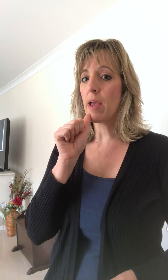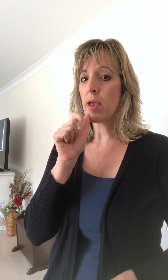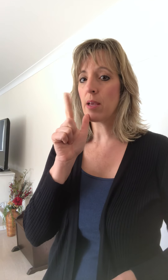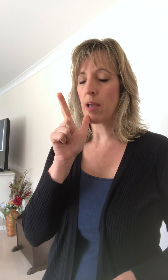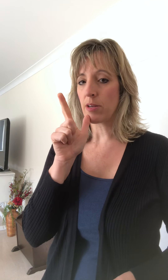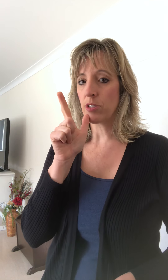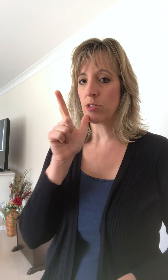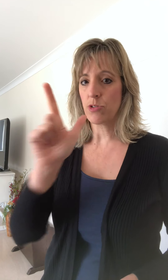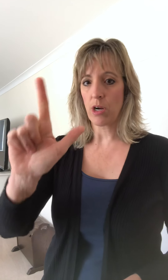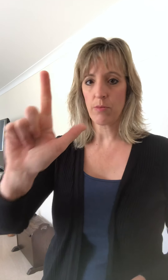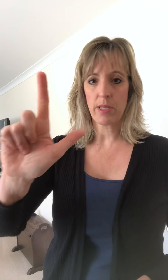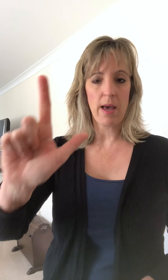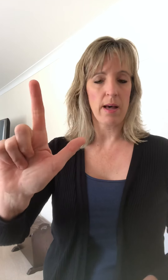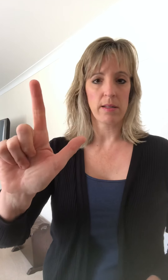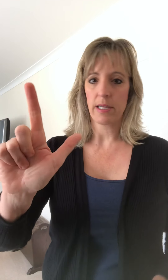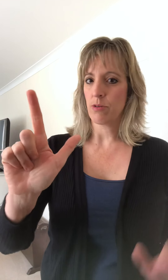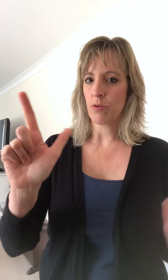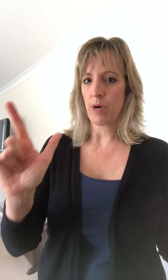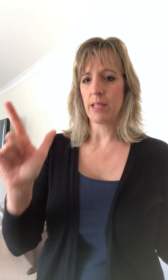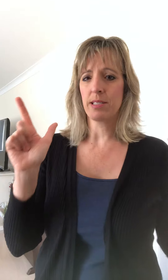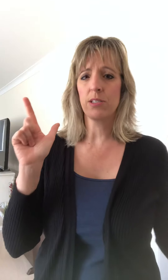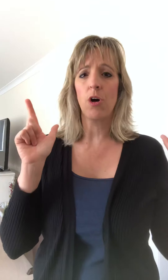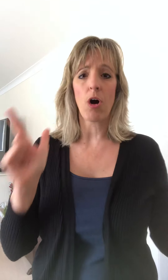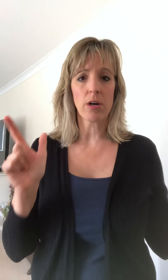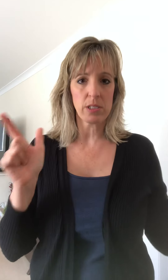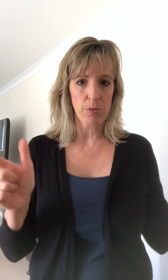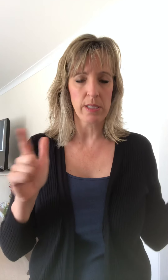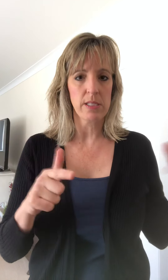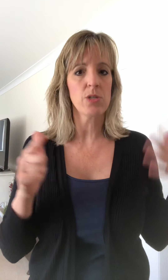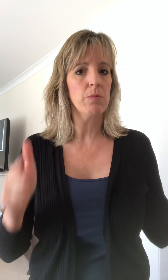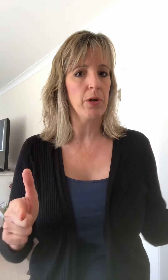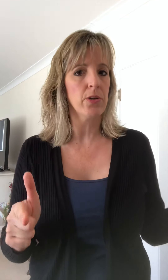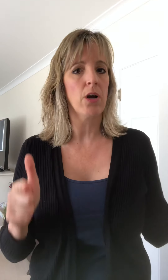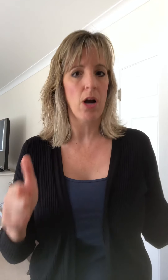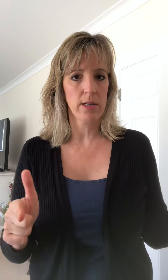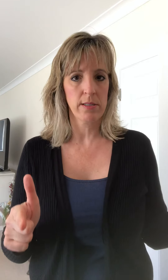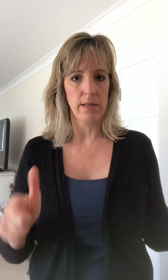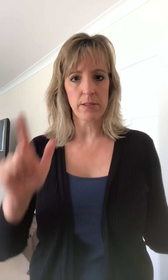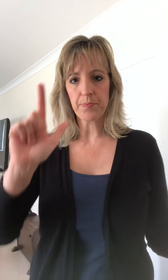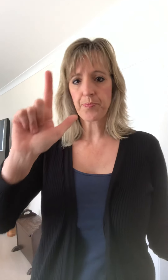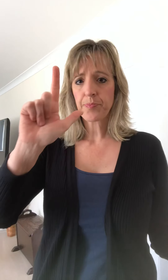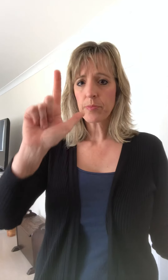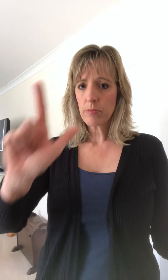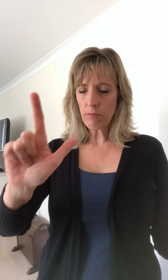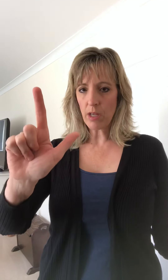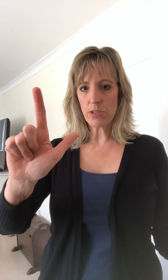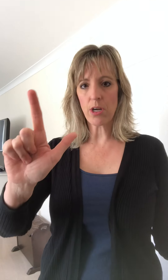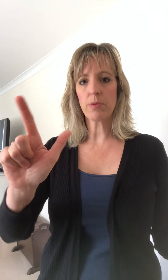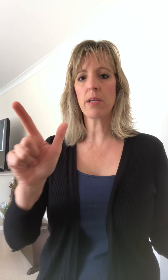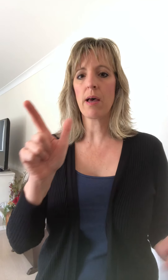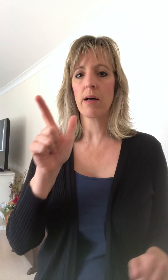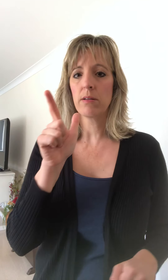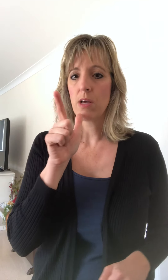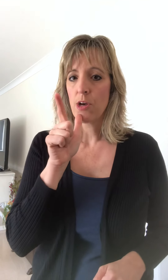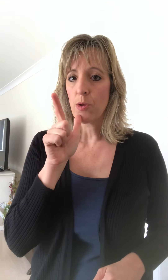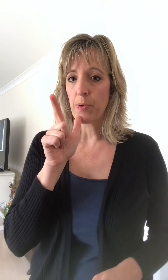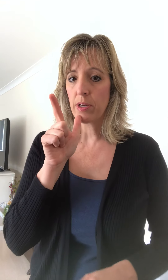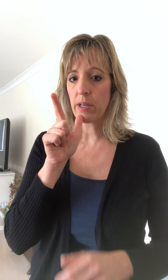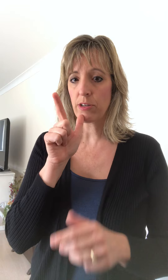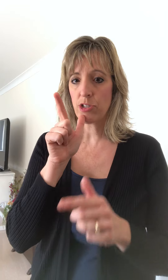A, actually you start with the L. I don't know why, this is the hardest one. Sister and brother are hard signs. You start with the L, you put it at your